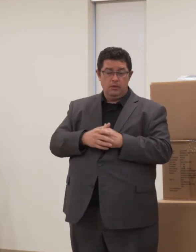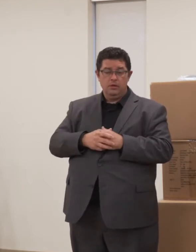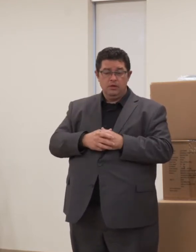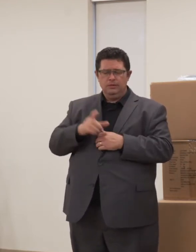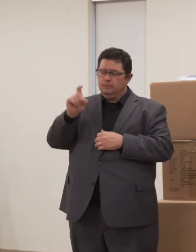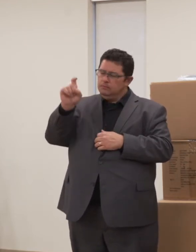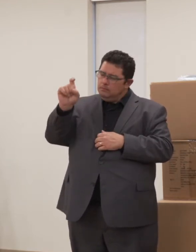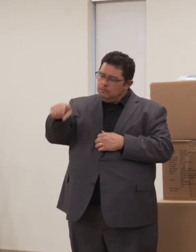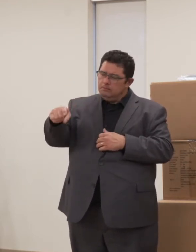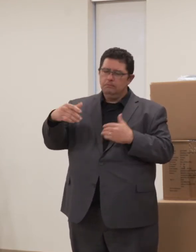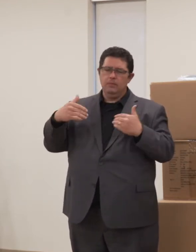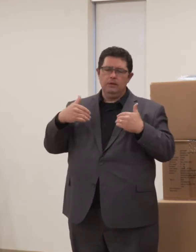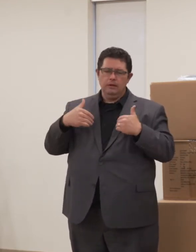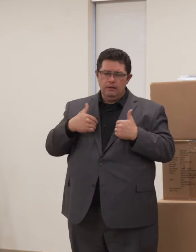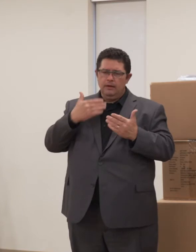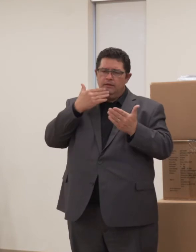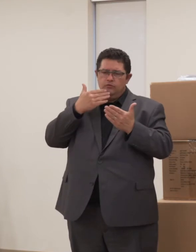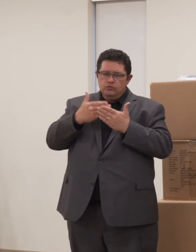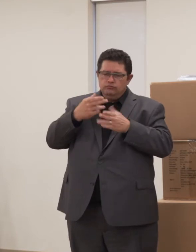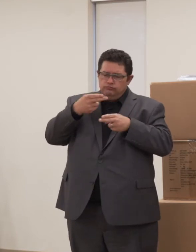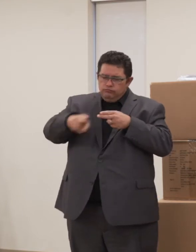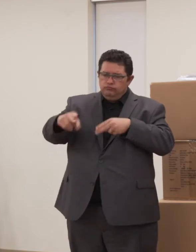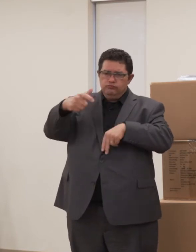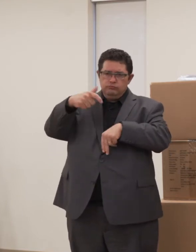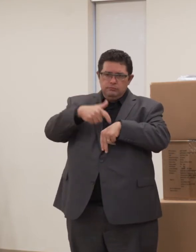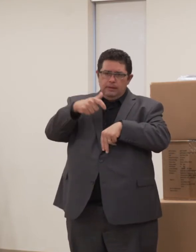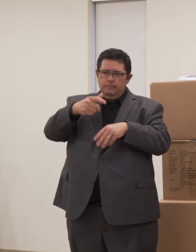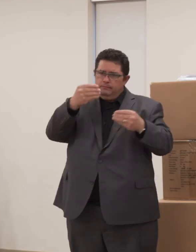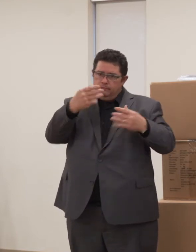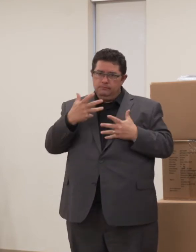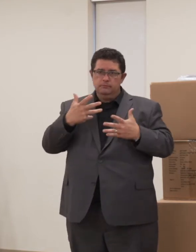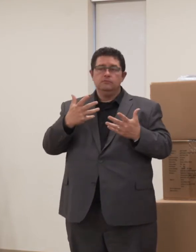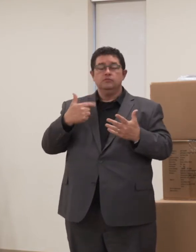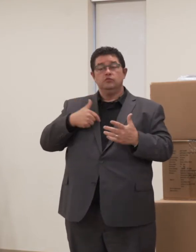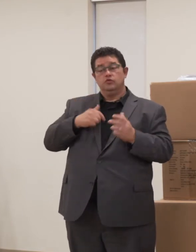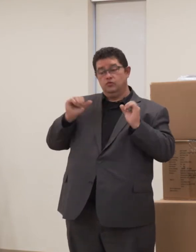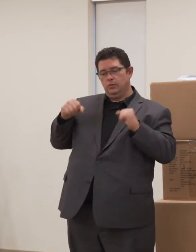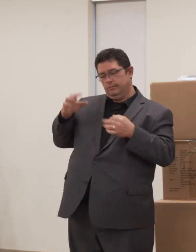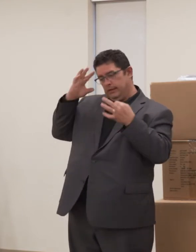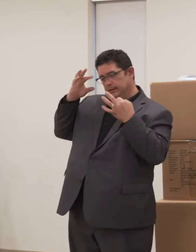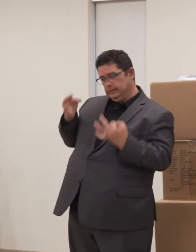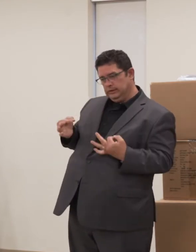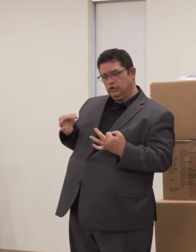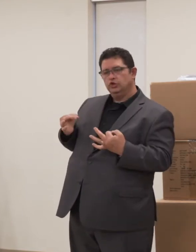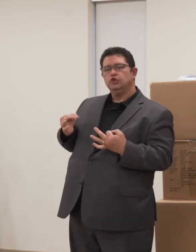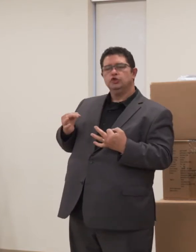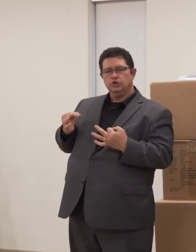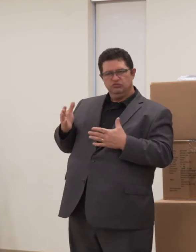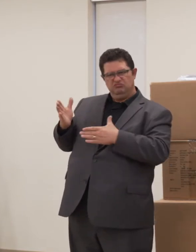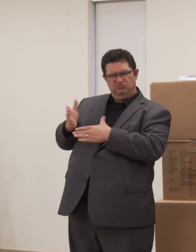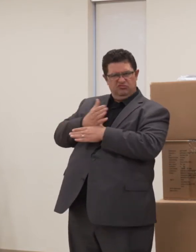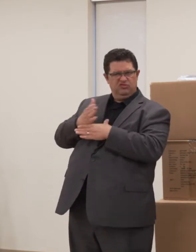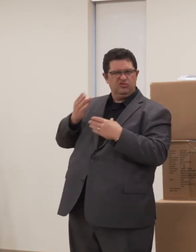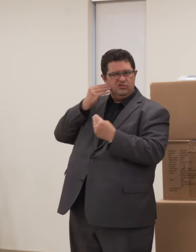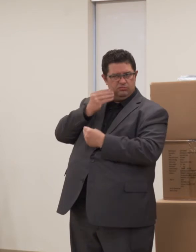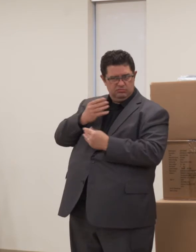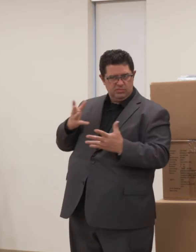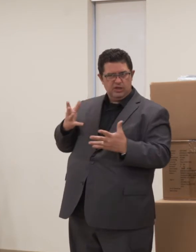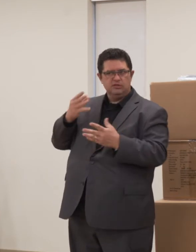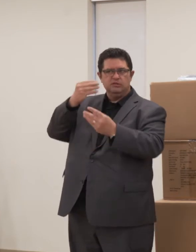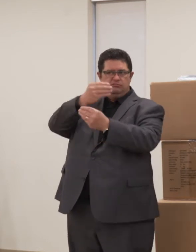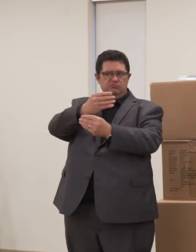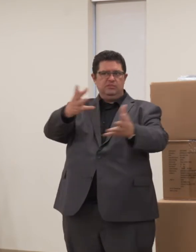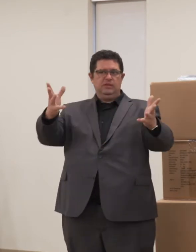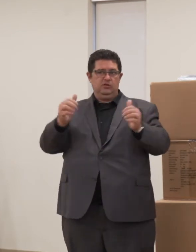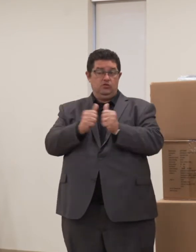timely reporting of data so that we can make our public health decisions and share this data and this analysis with the